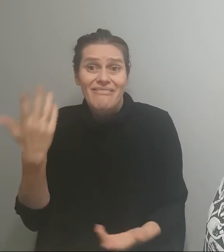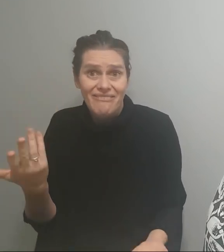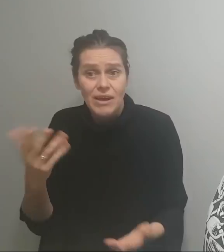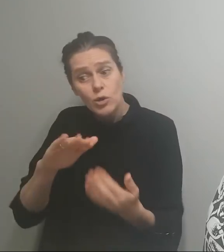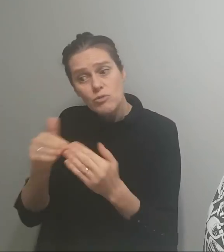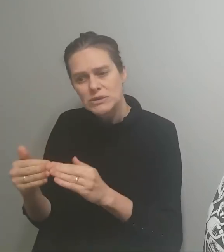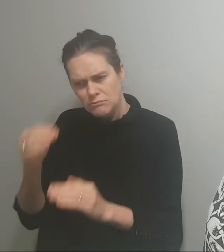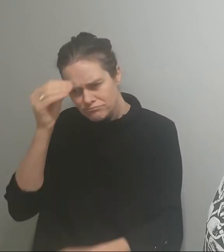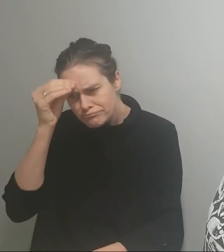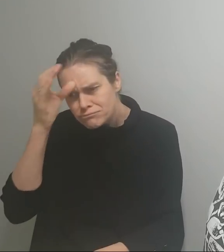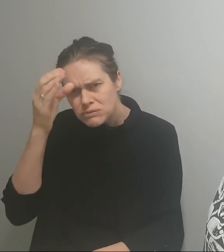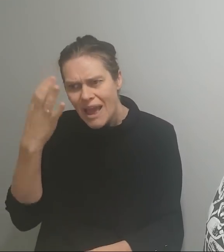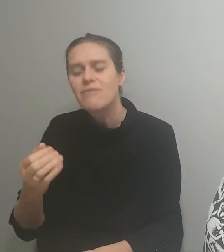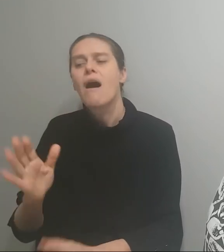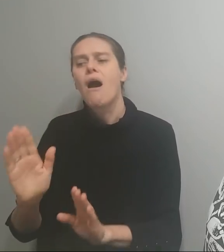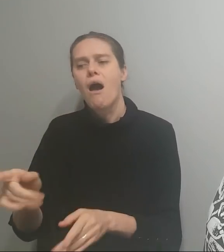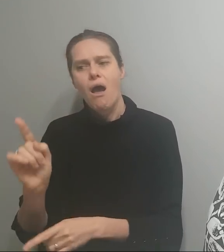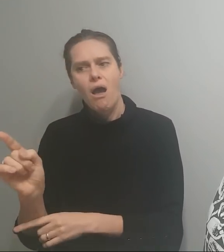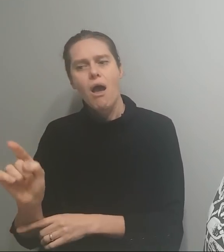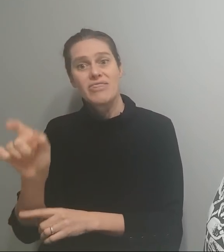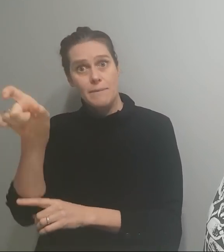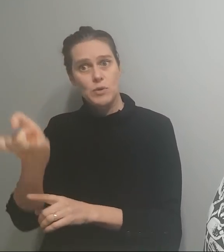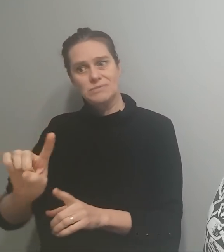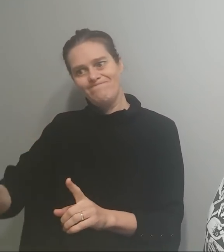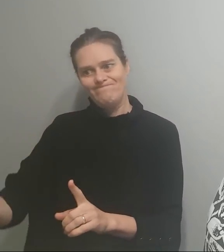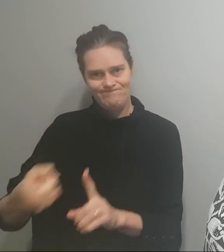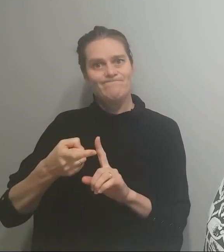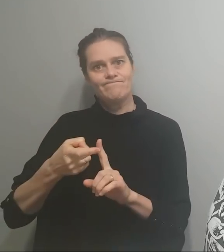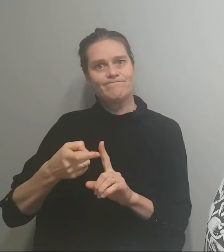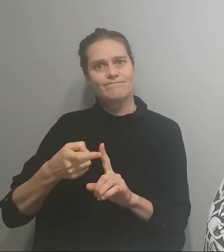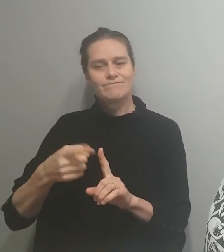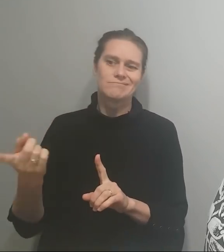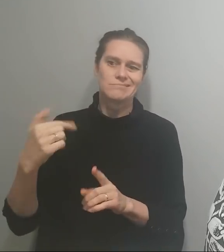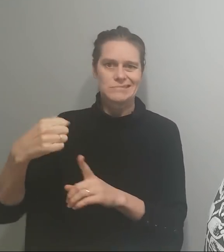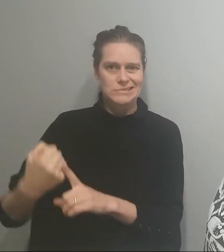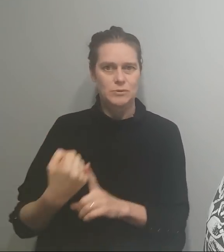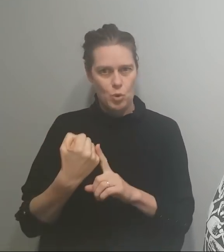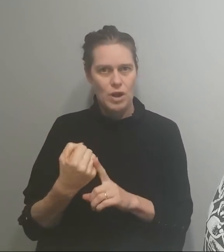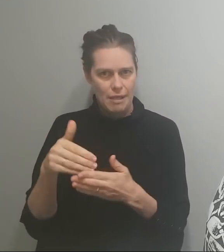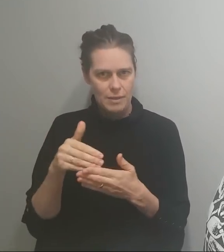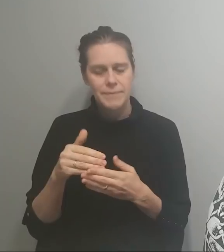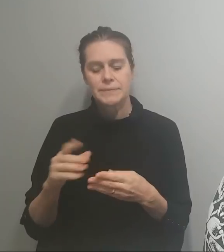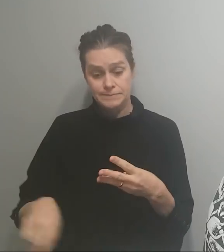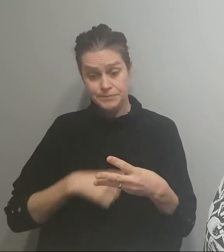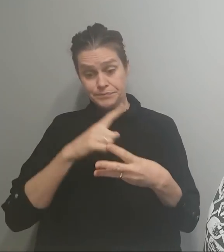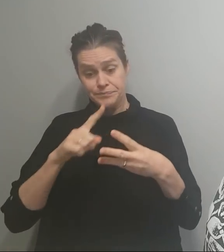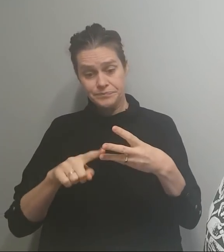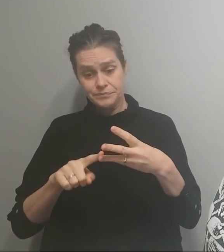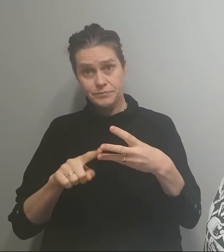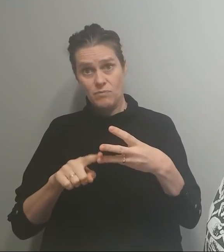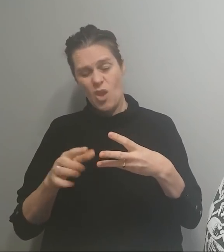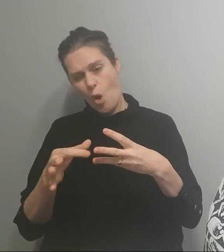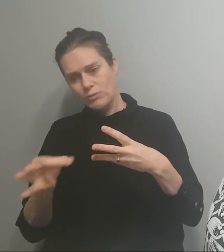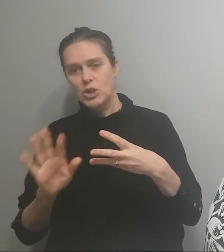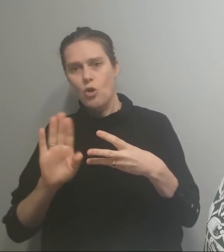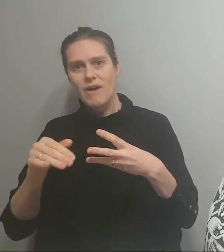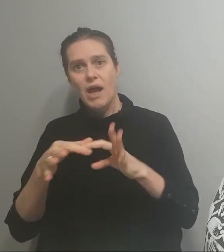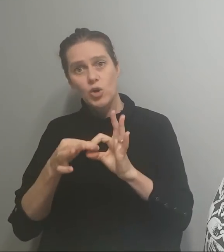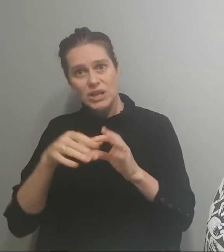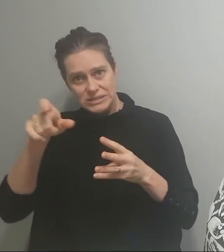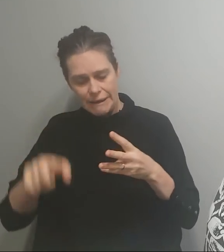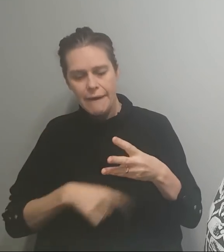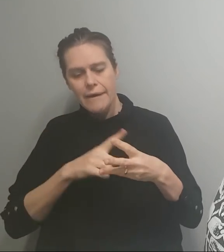also has a cultural perspective about how you deliver the support. The third option around connectors is that